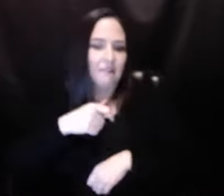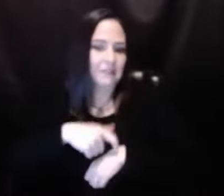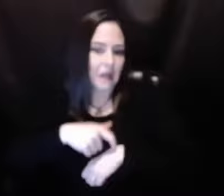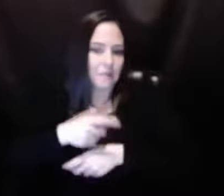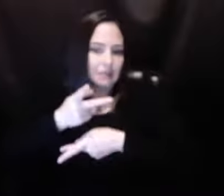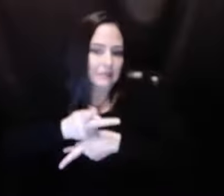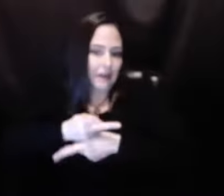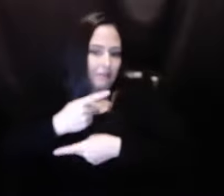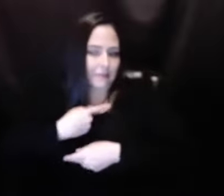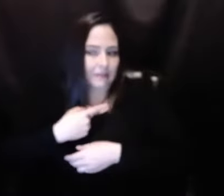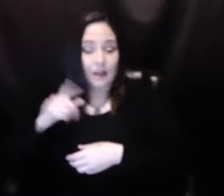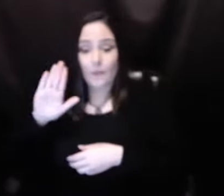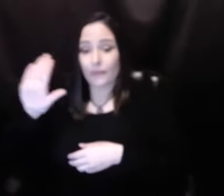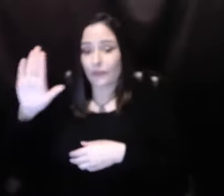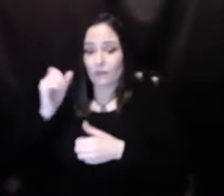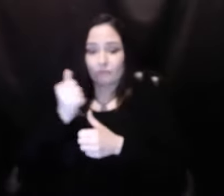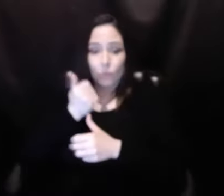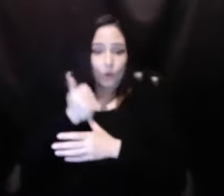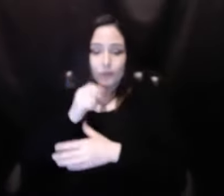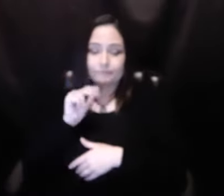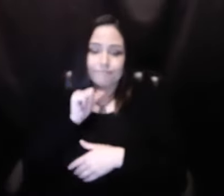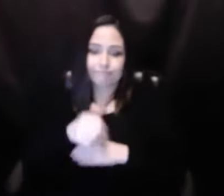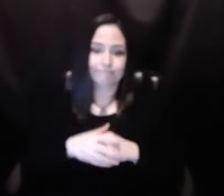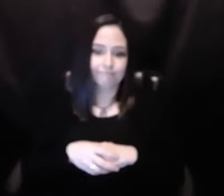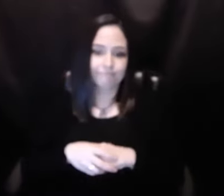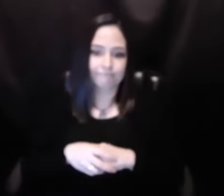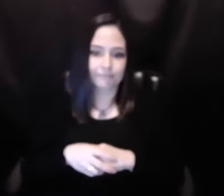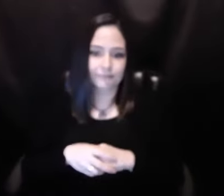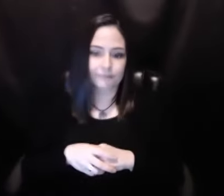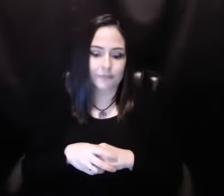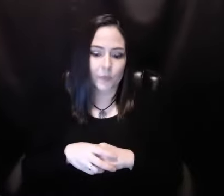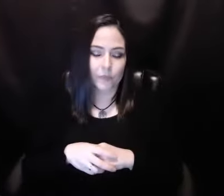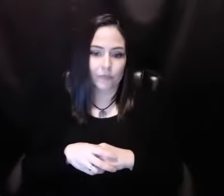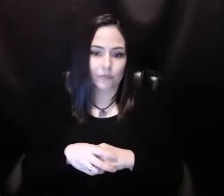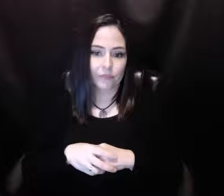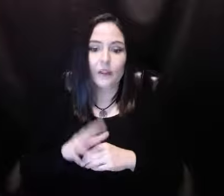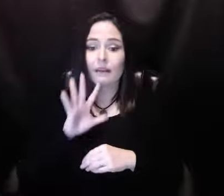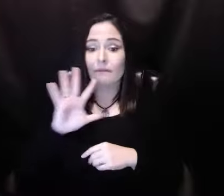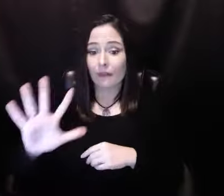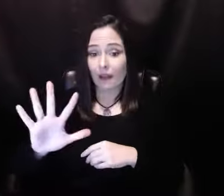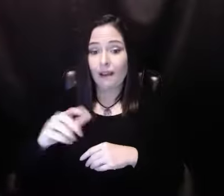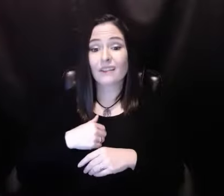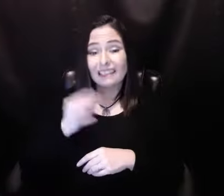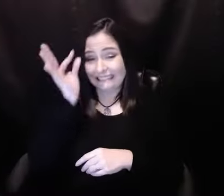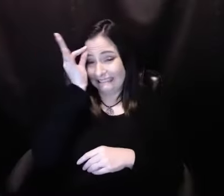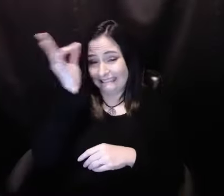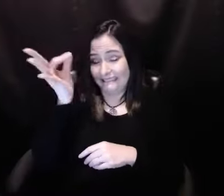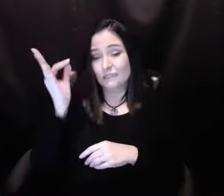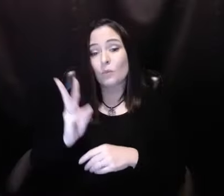owned the business, so I was not a priority. At 5 years old, I almost drowned. My next door